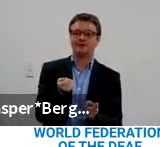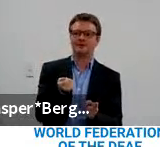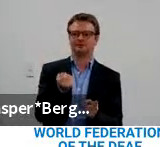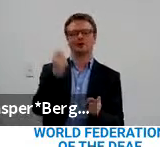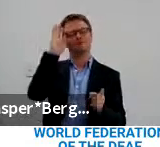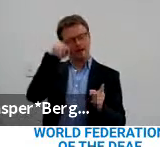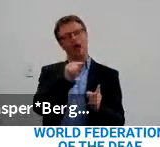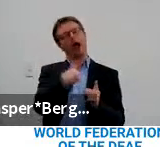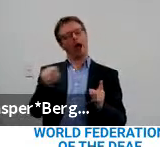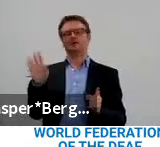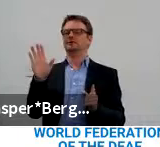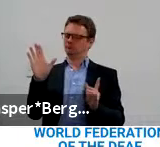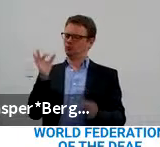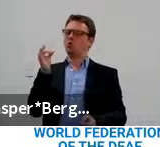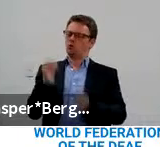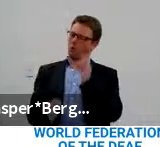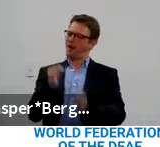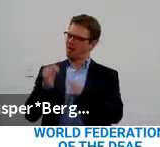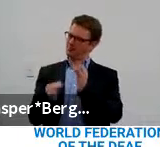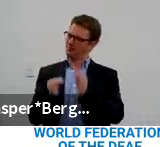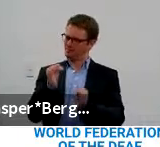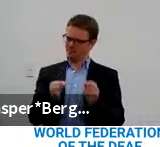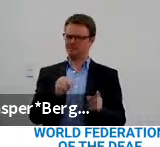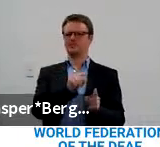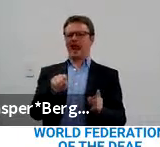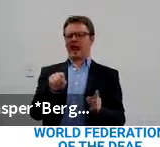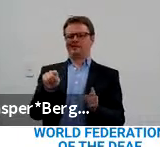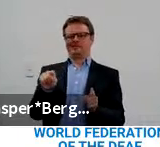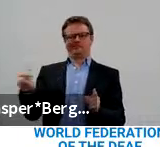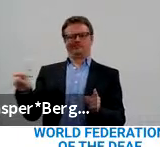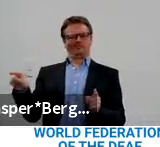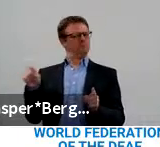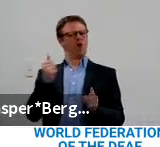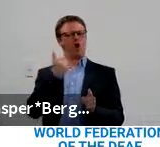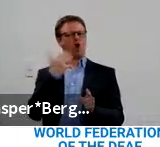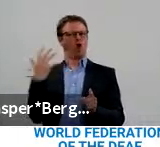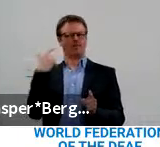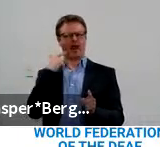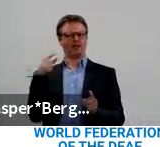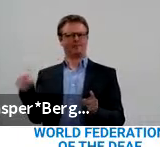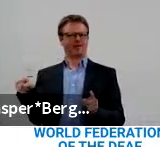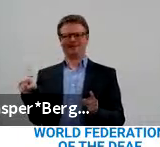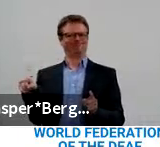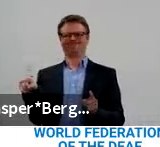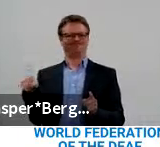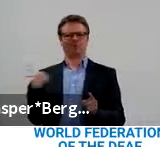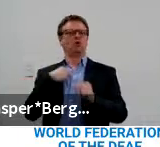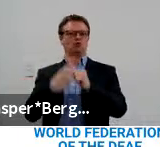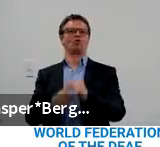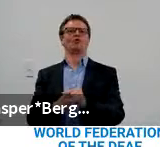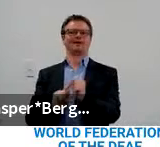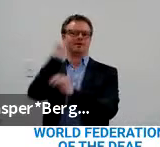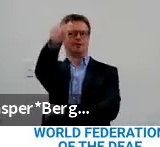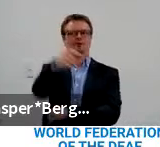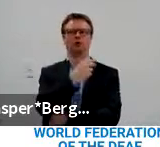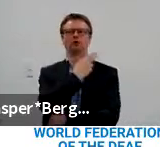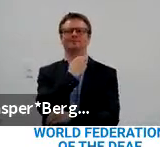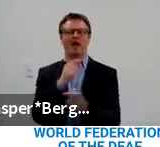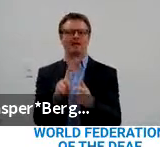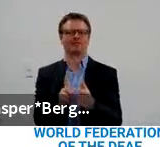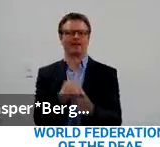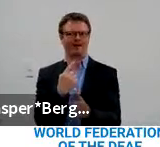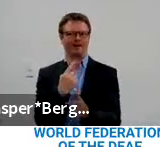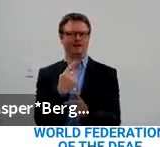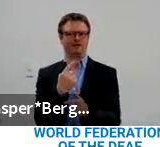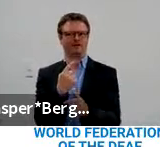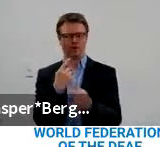actually, they don't know the severity of the side effects. So they get a bit, they actually hold